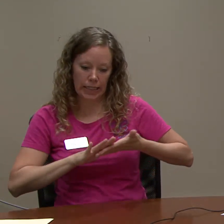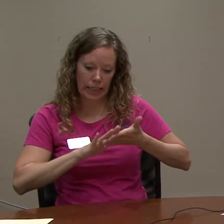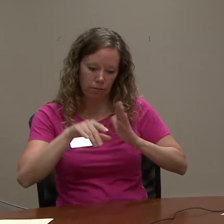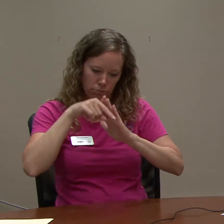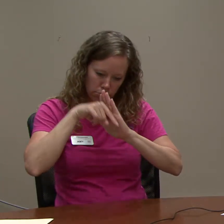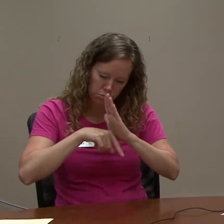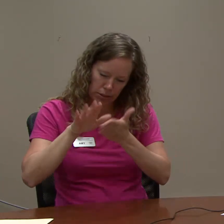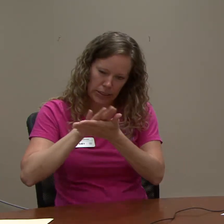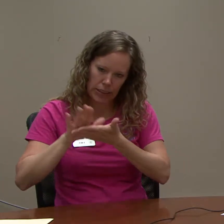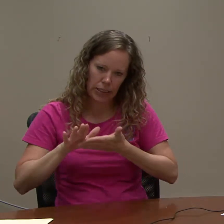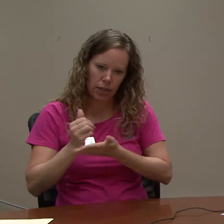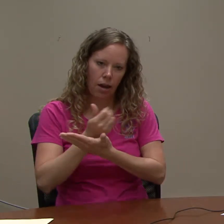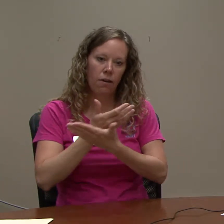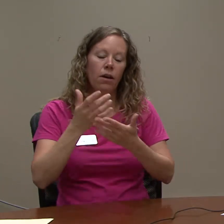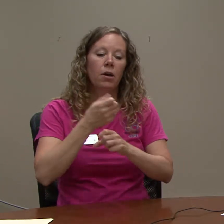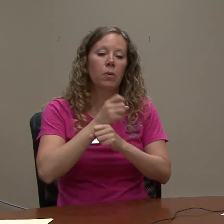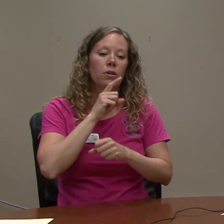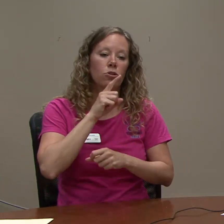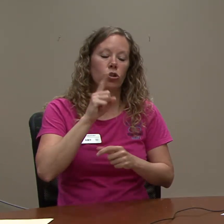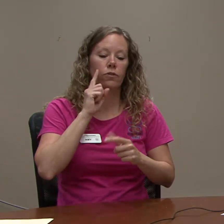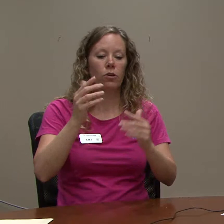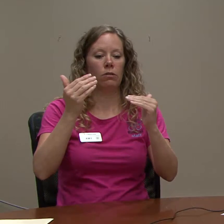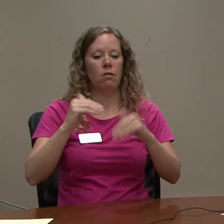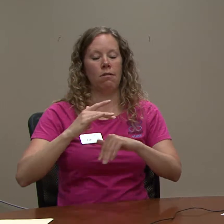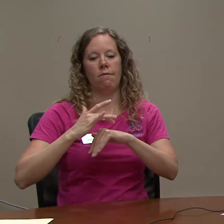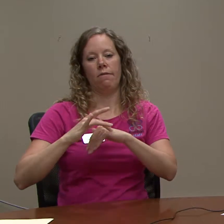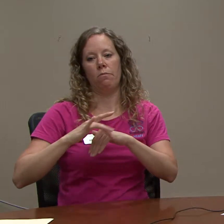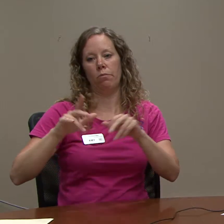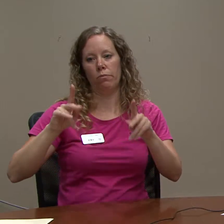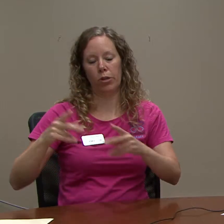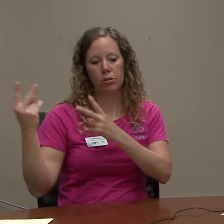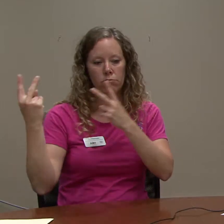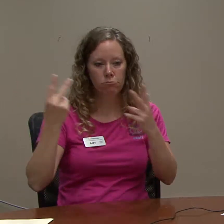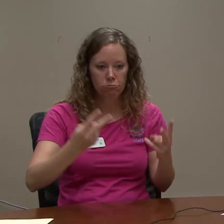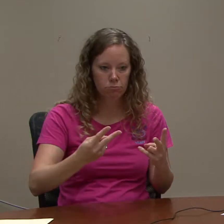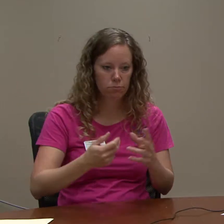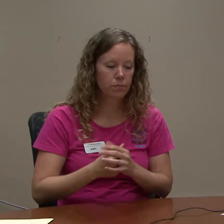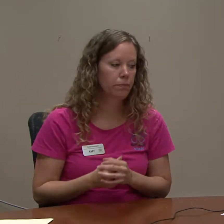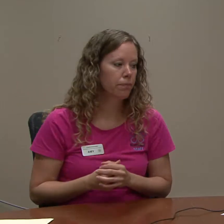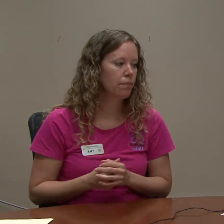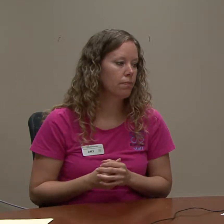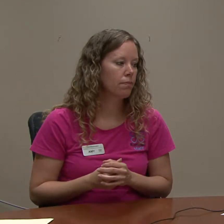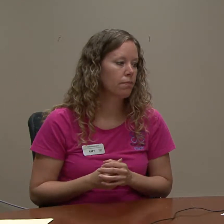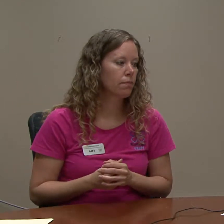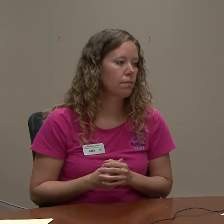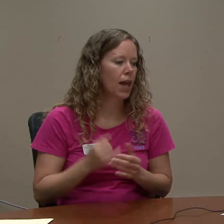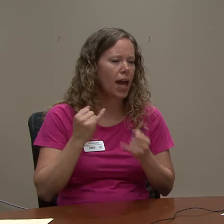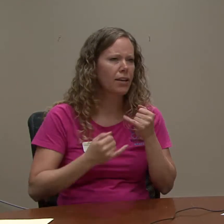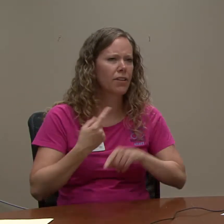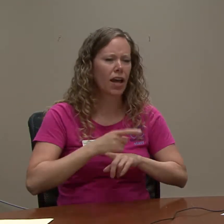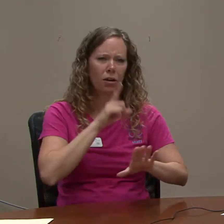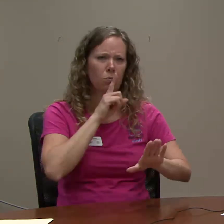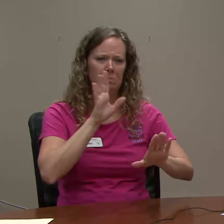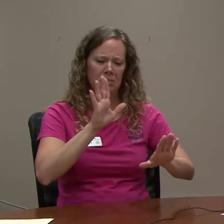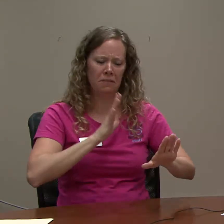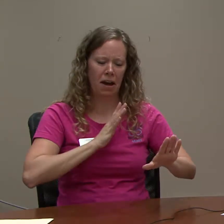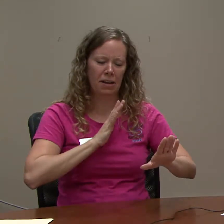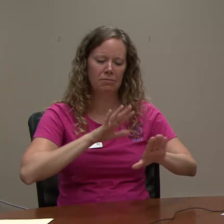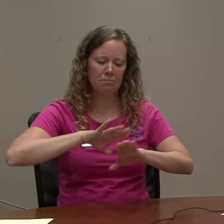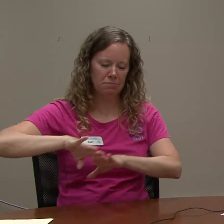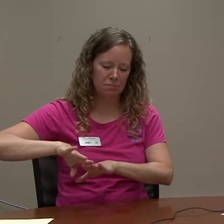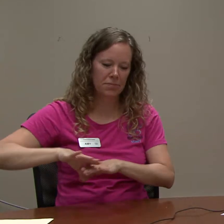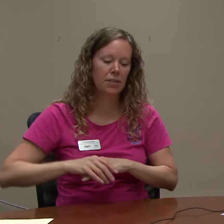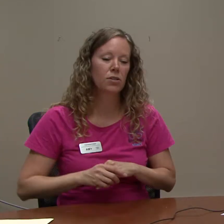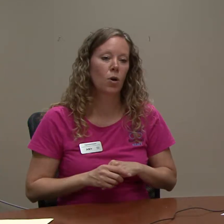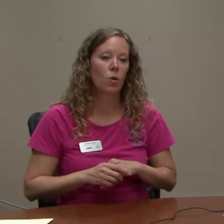visit and ensure supplies are available for the next visit. At the end of the day, you don't need to know that. Right. Okay, so that